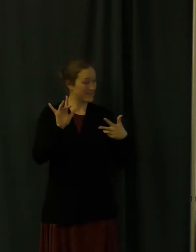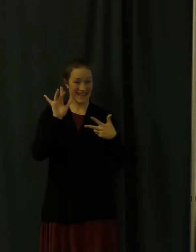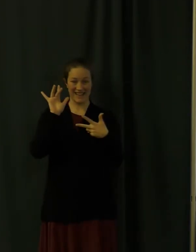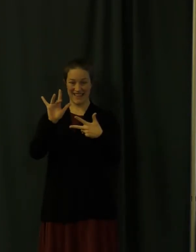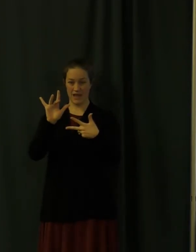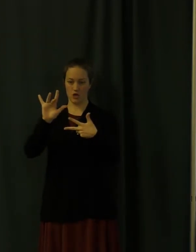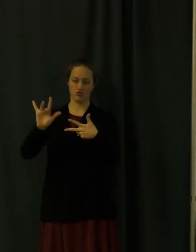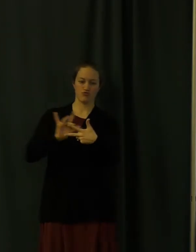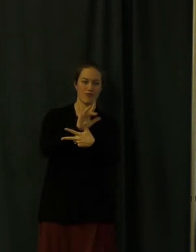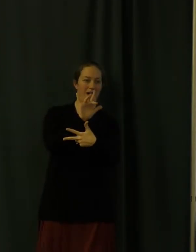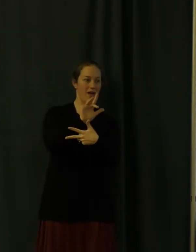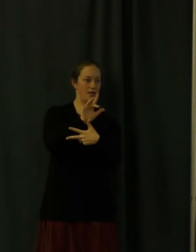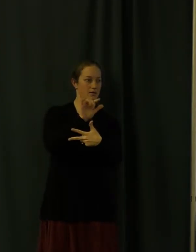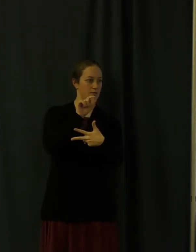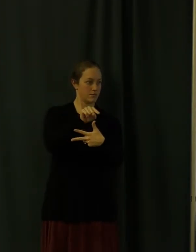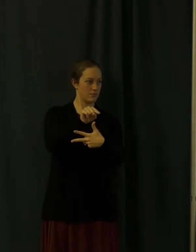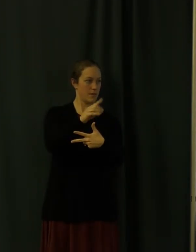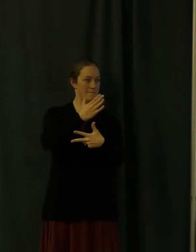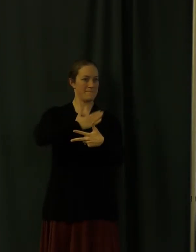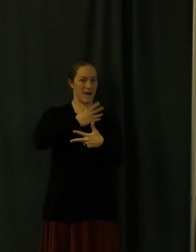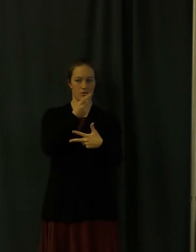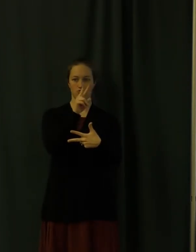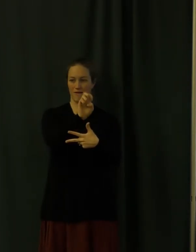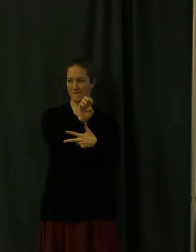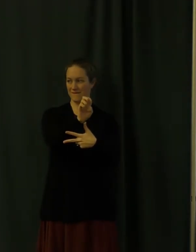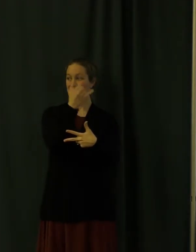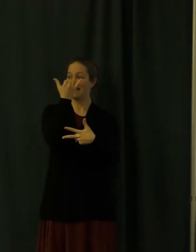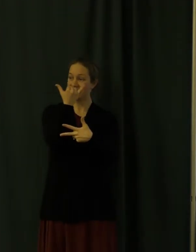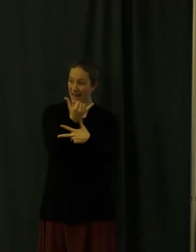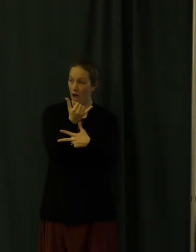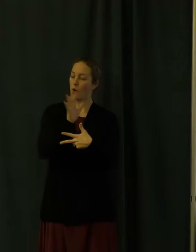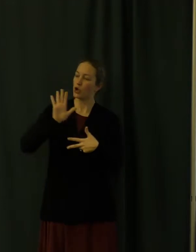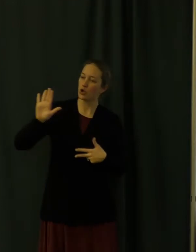My Drive, okay? And now